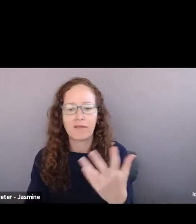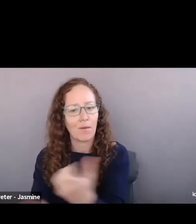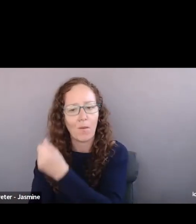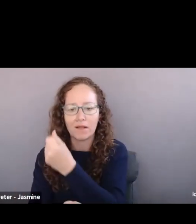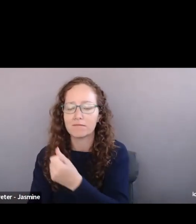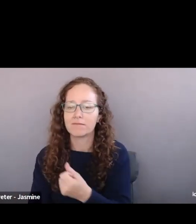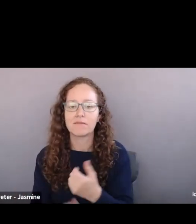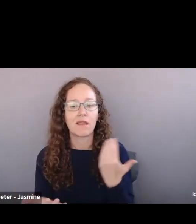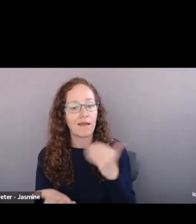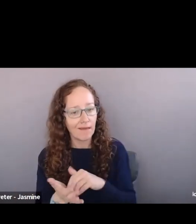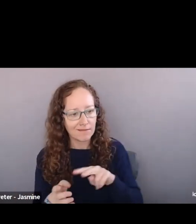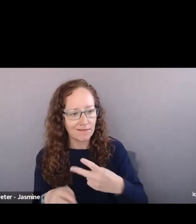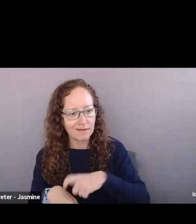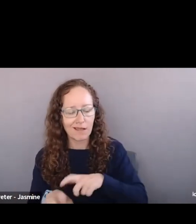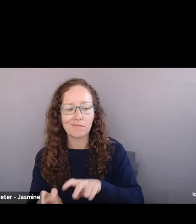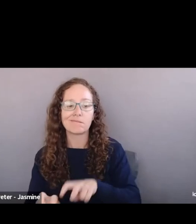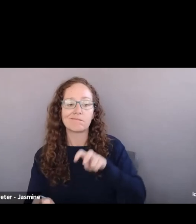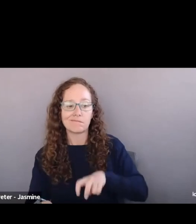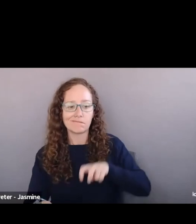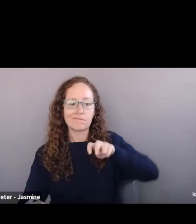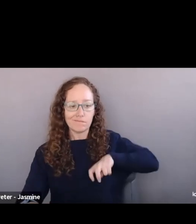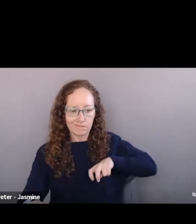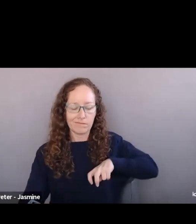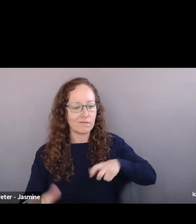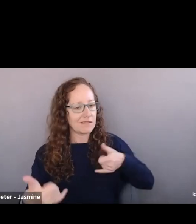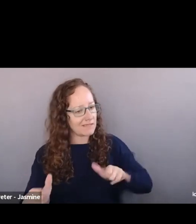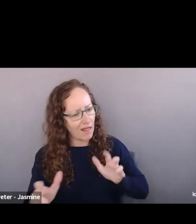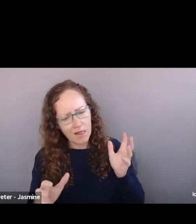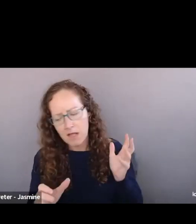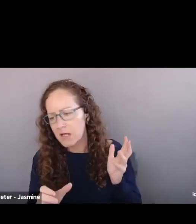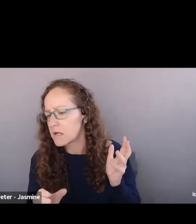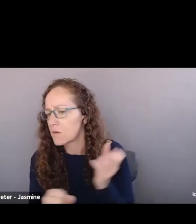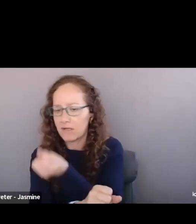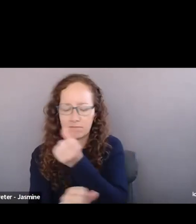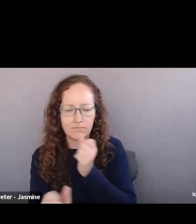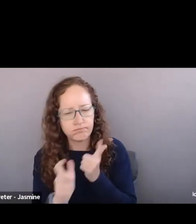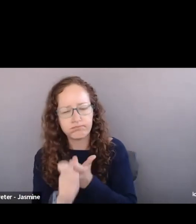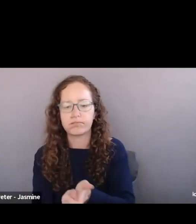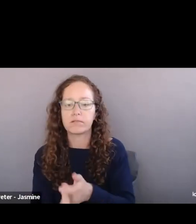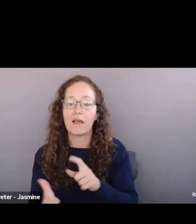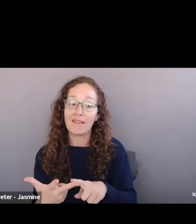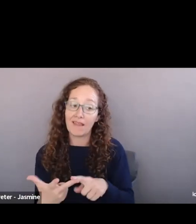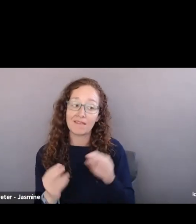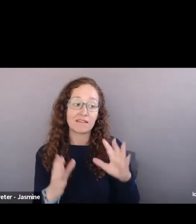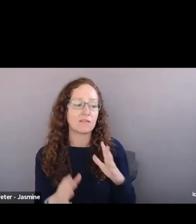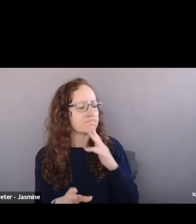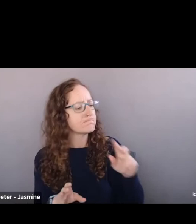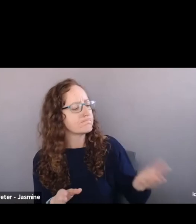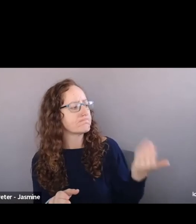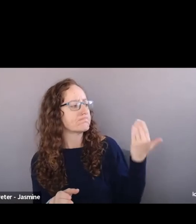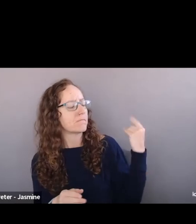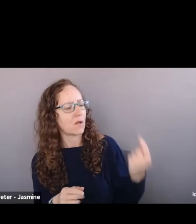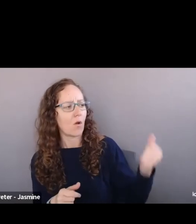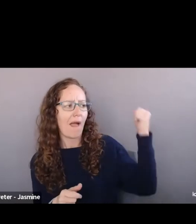I ran, and I won. She started to have me take 3 or 4 steps back. She would blow